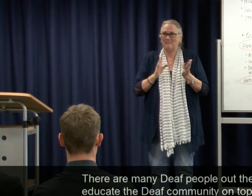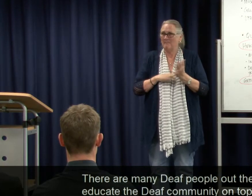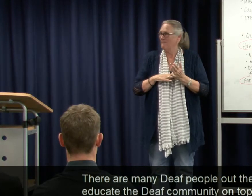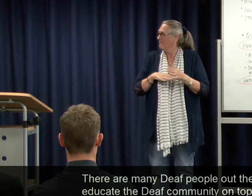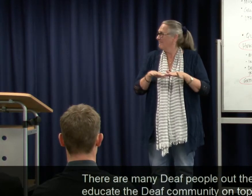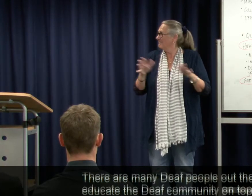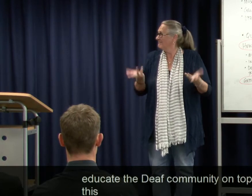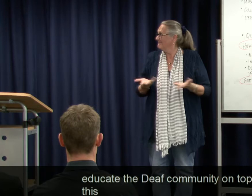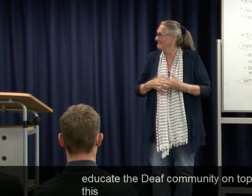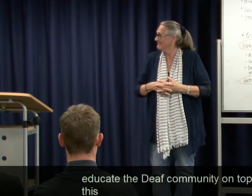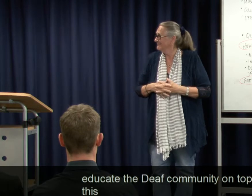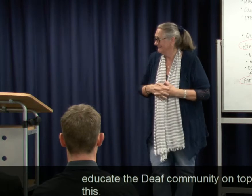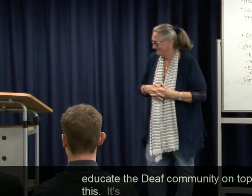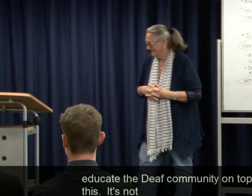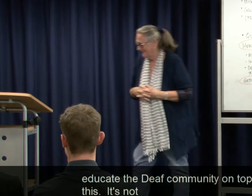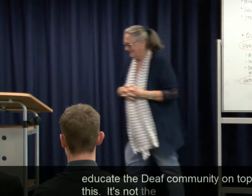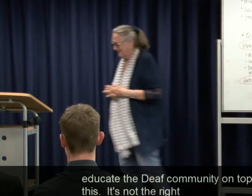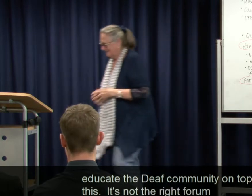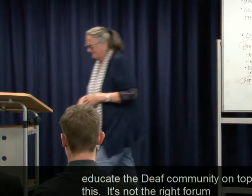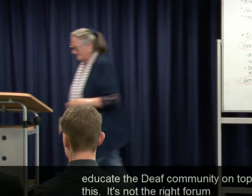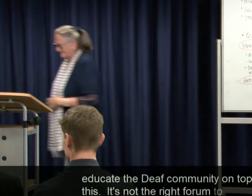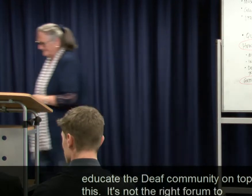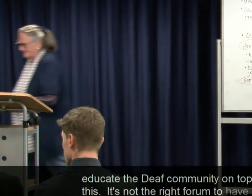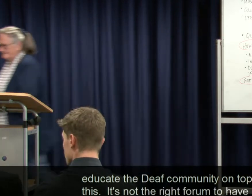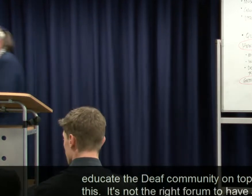have a hearing person in that situation.